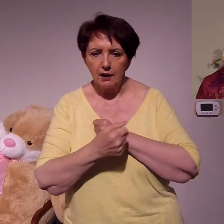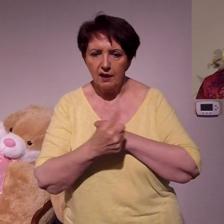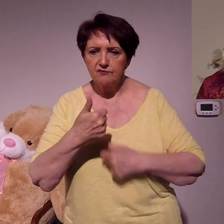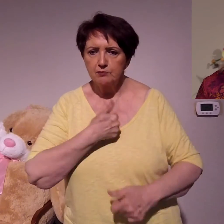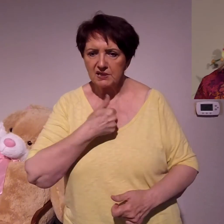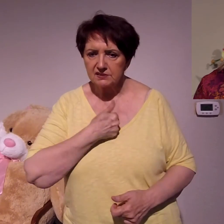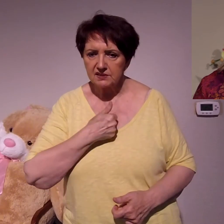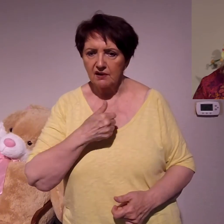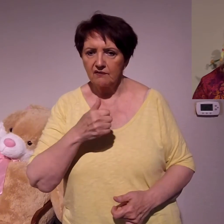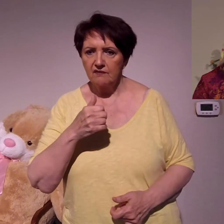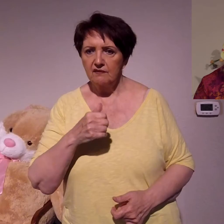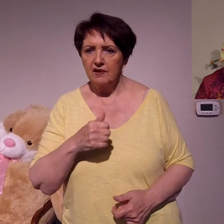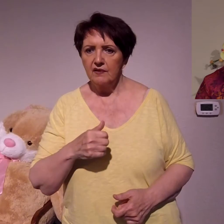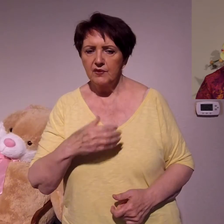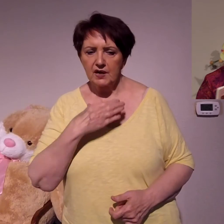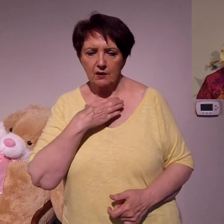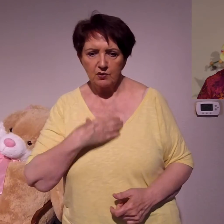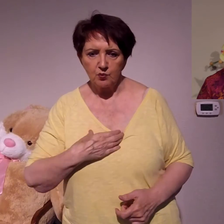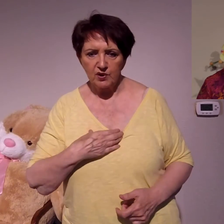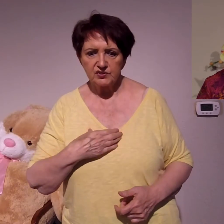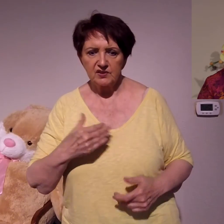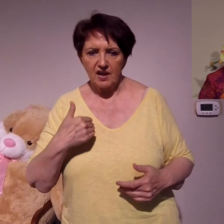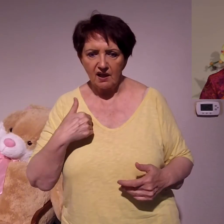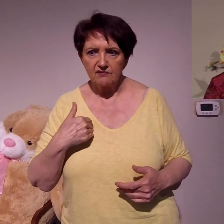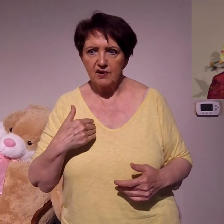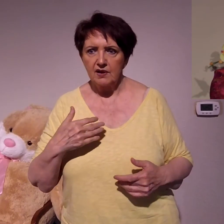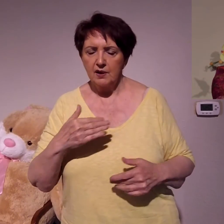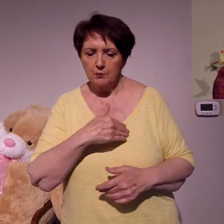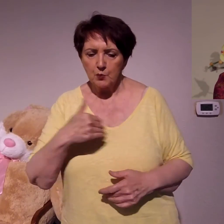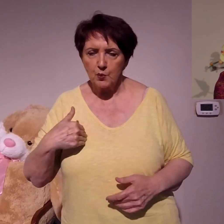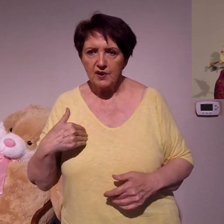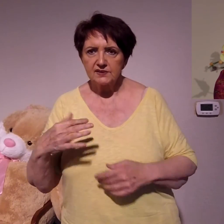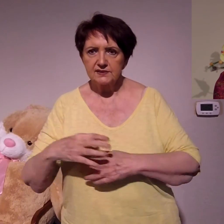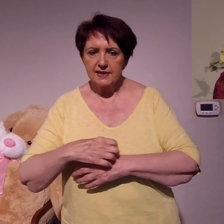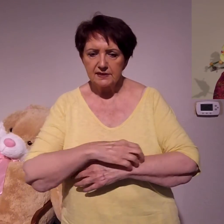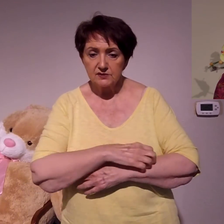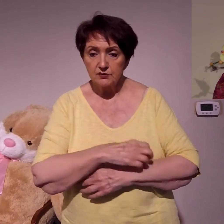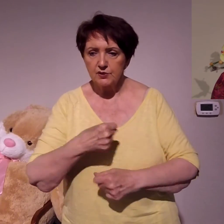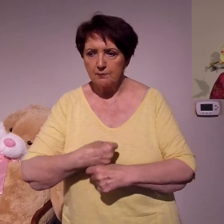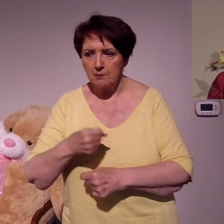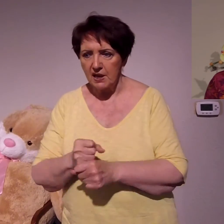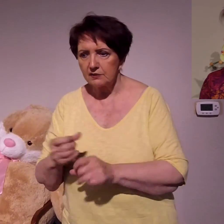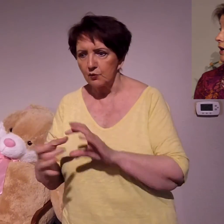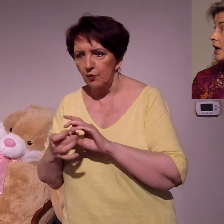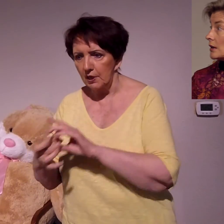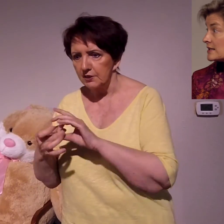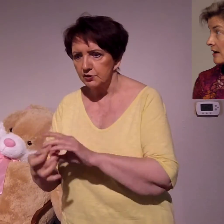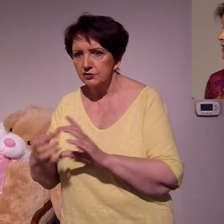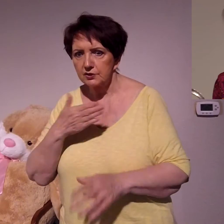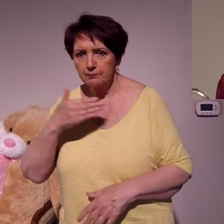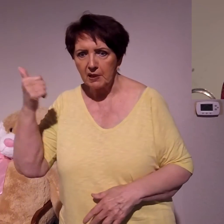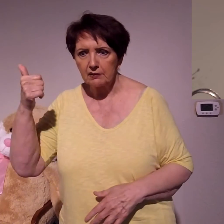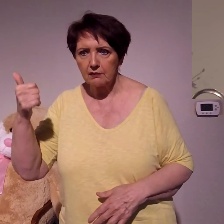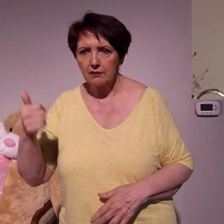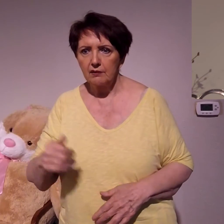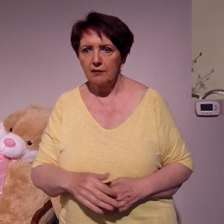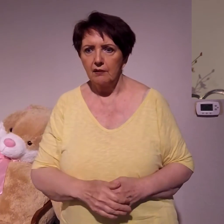love another so much that I actually had the idea, am I really going to say this out